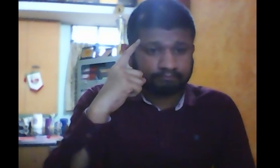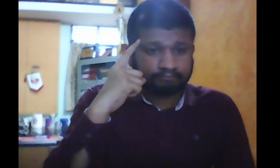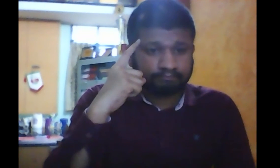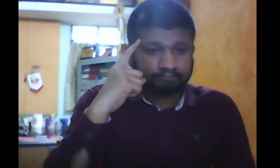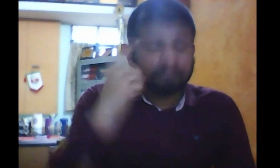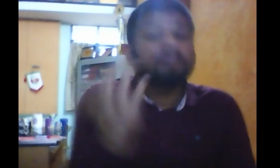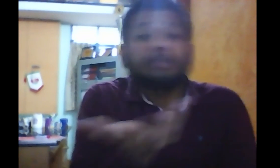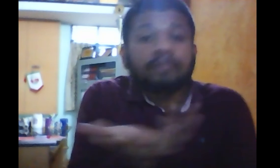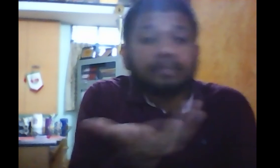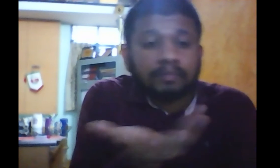Think what?